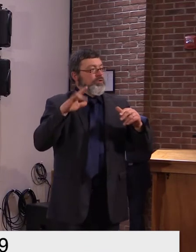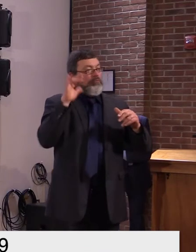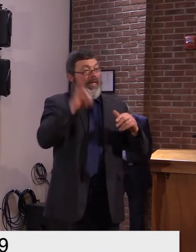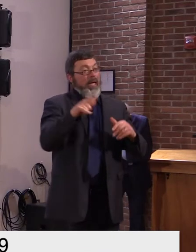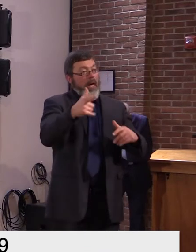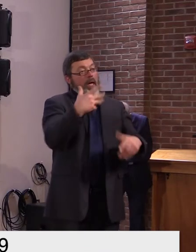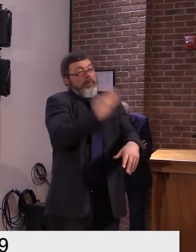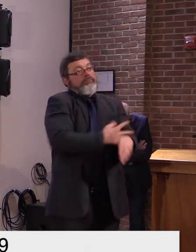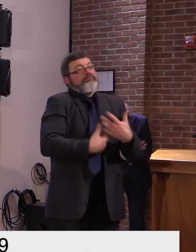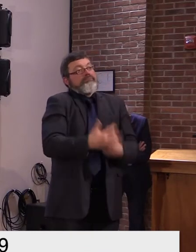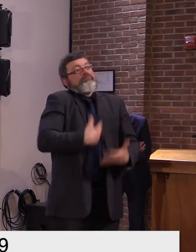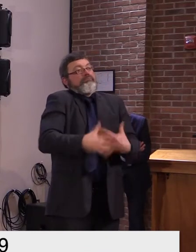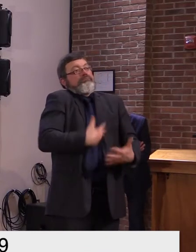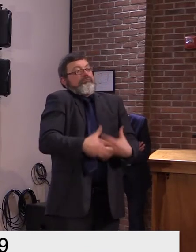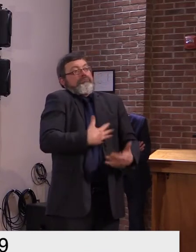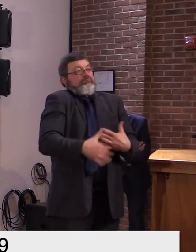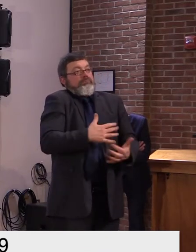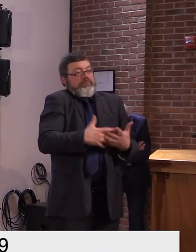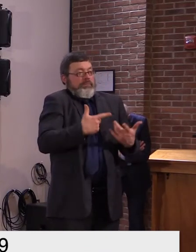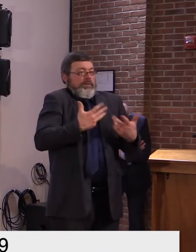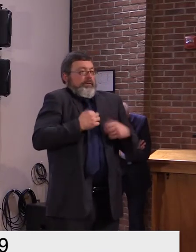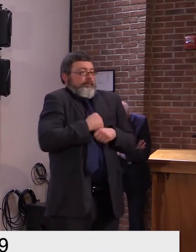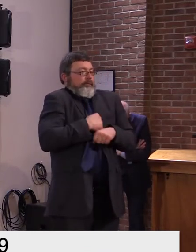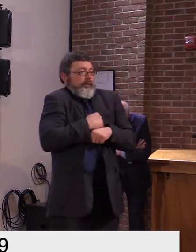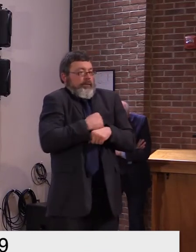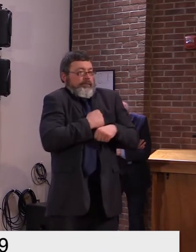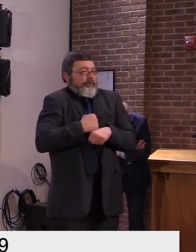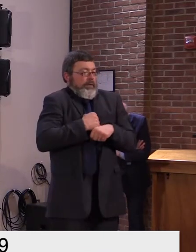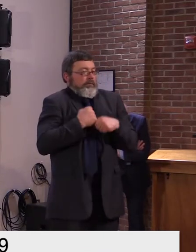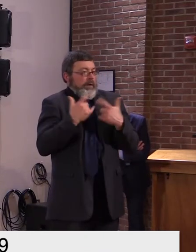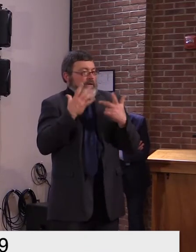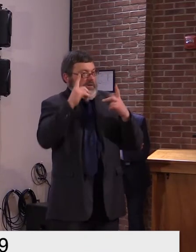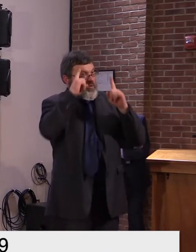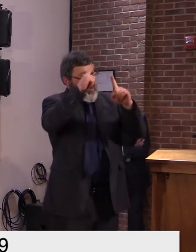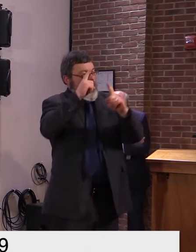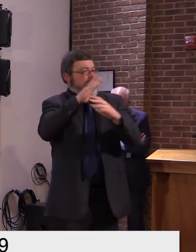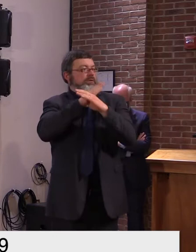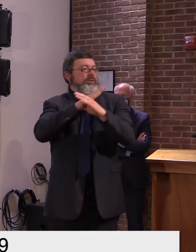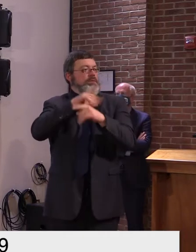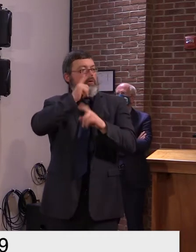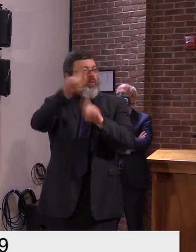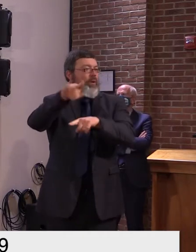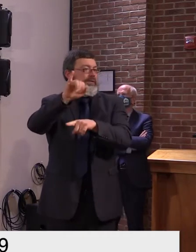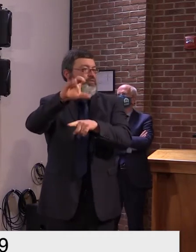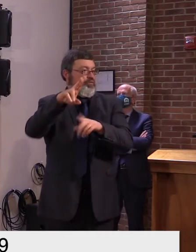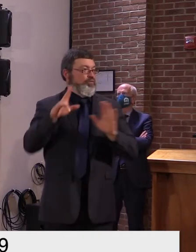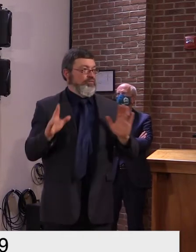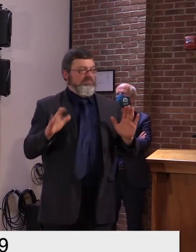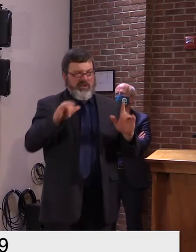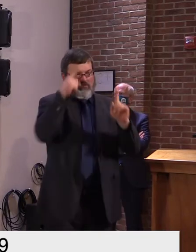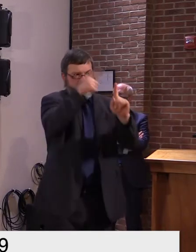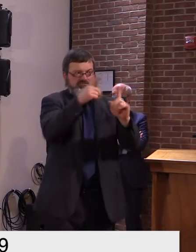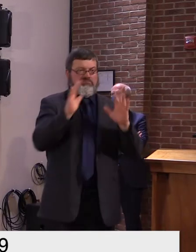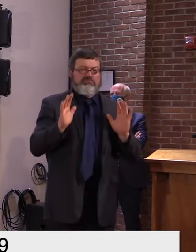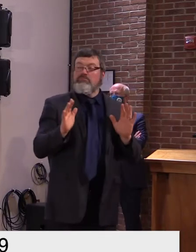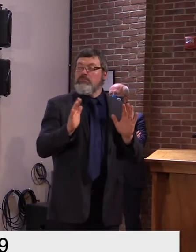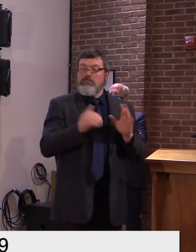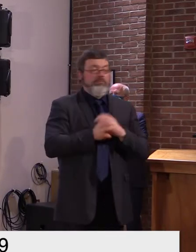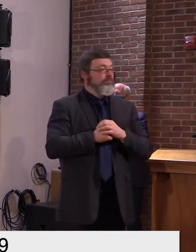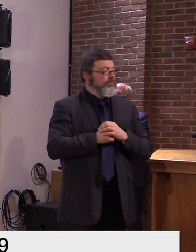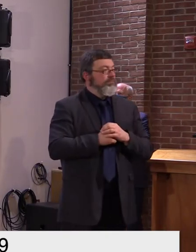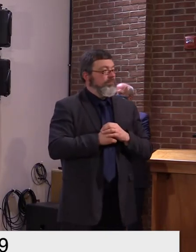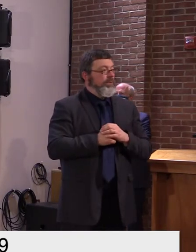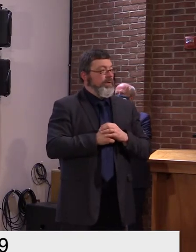of our hospitals have the ability to do infusions. However, the risk to the hospital that they perceive as